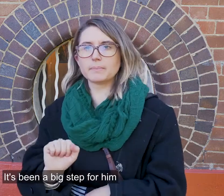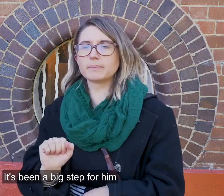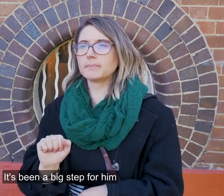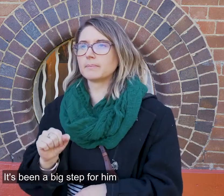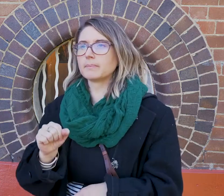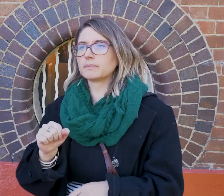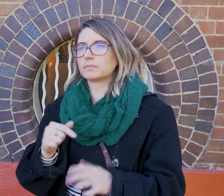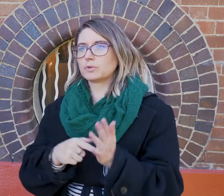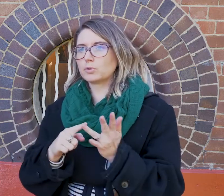him